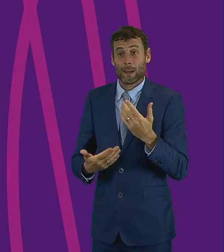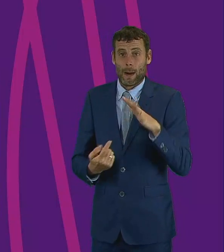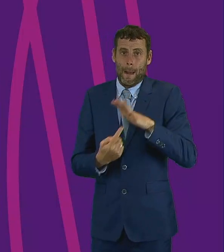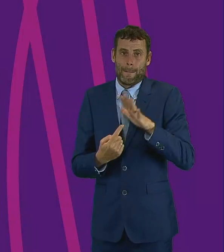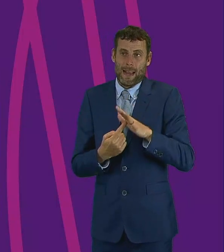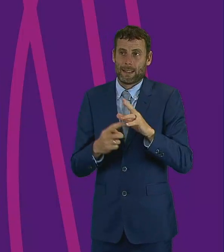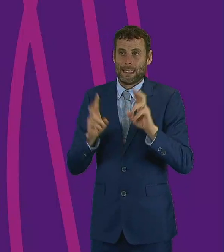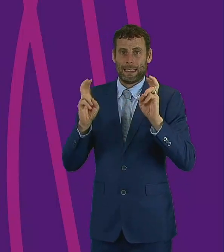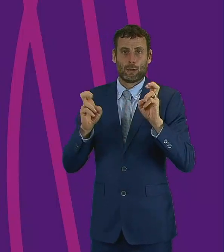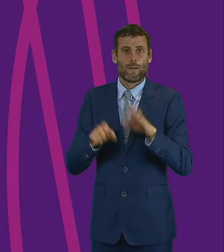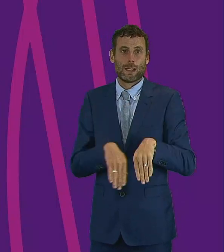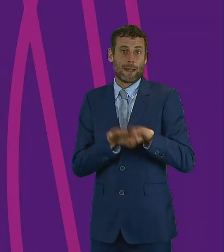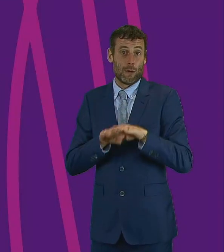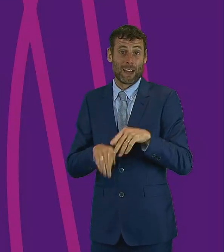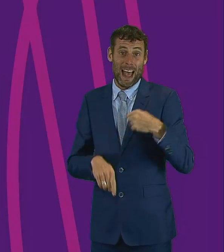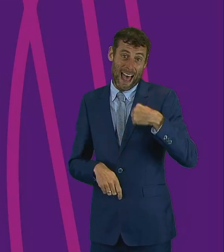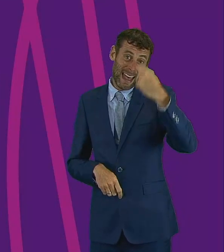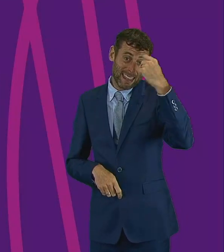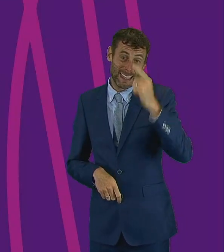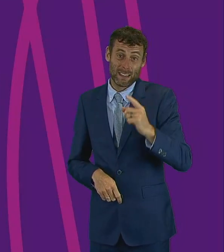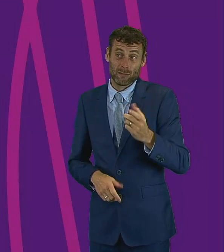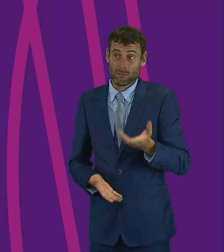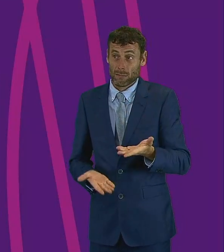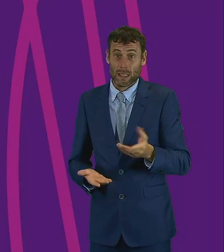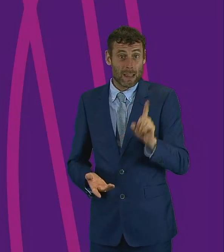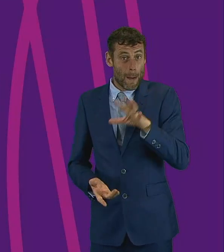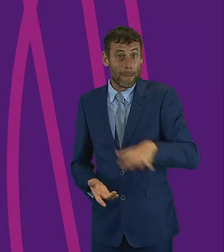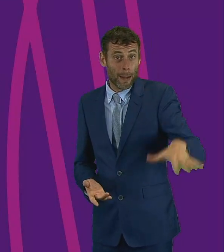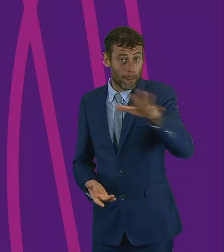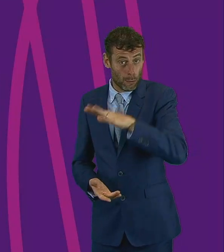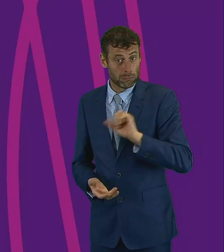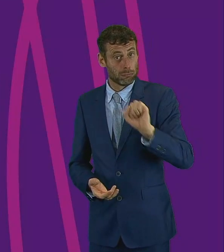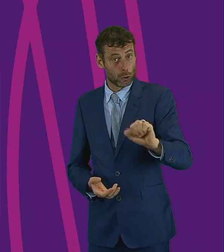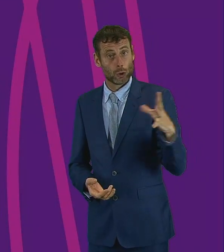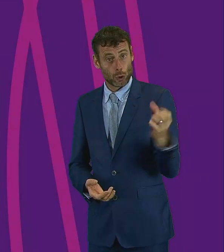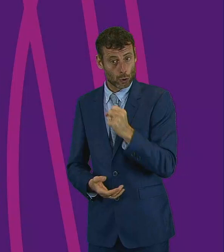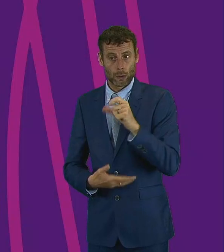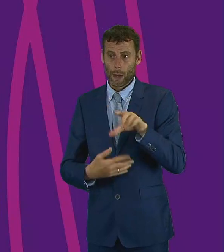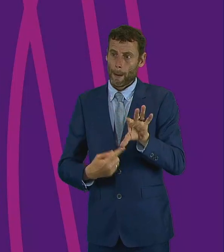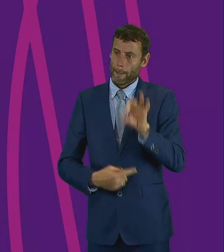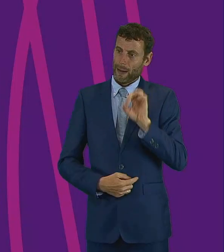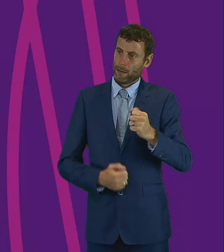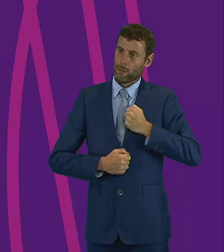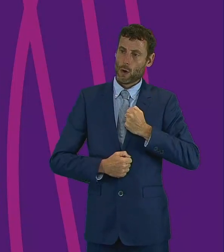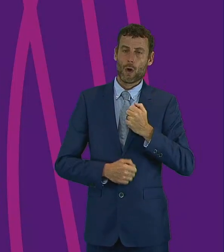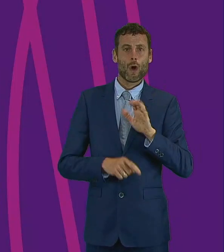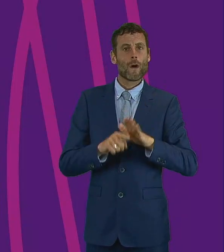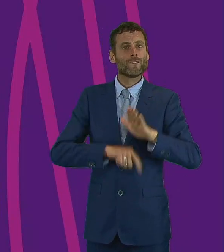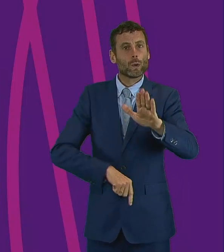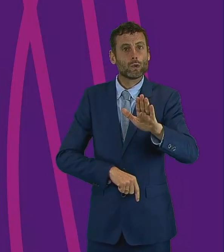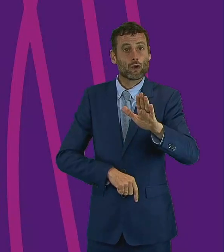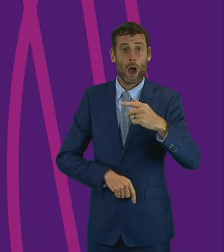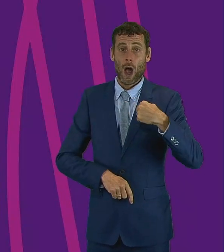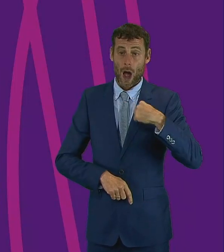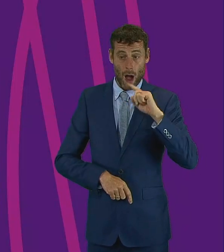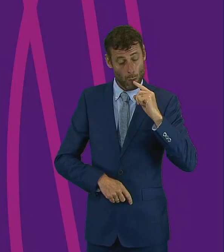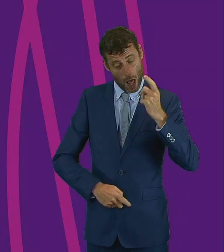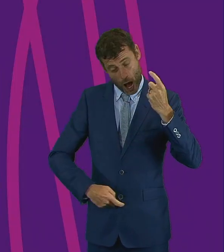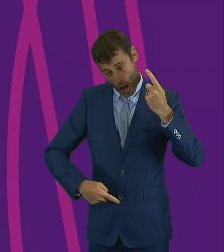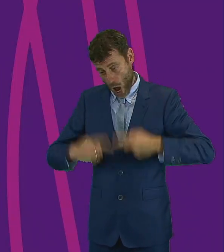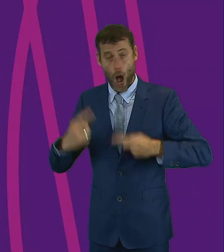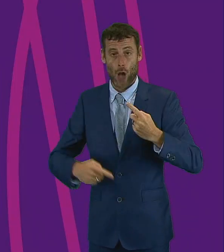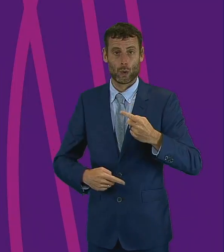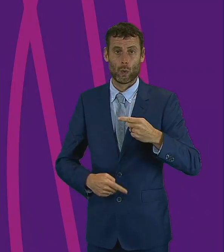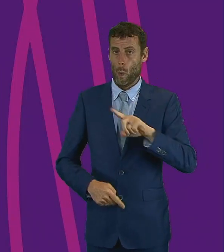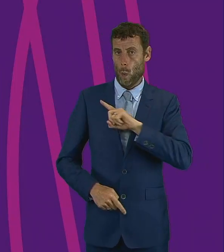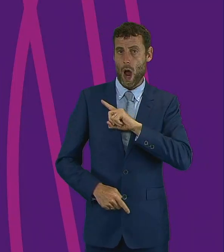it is for the people of Scotland to choose their own future. I'll argue that case in a democratic election, people